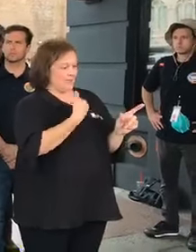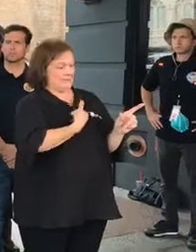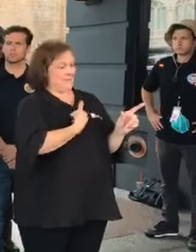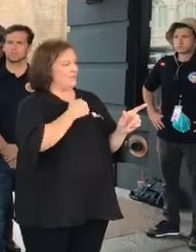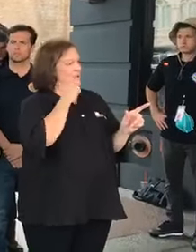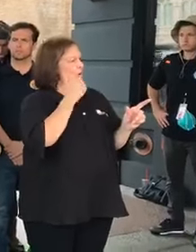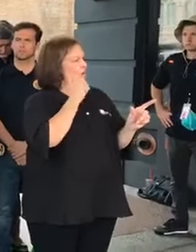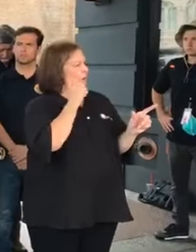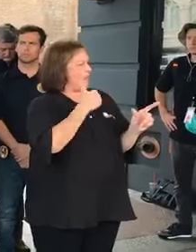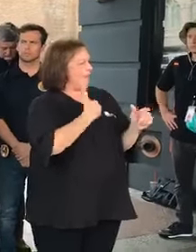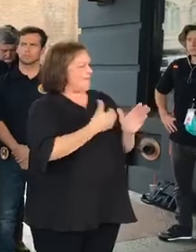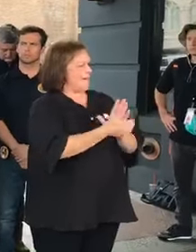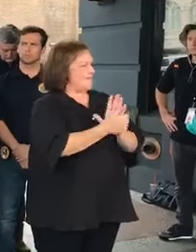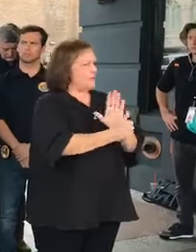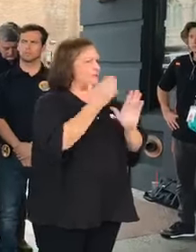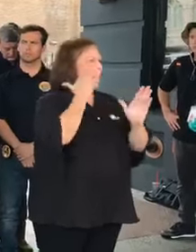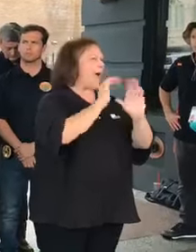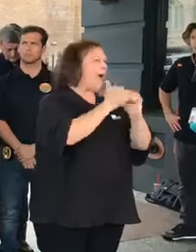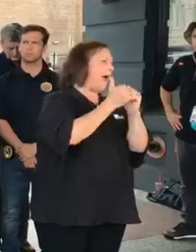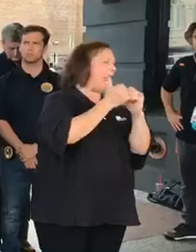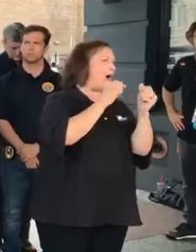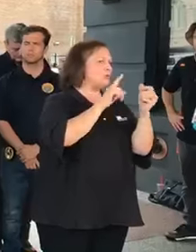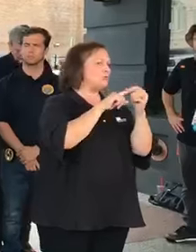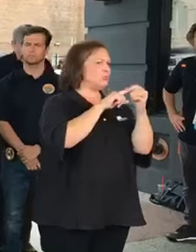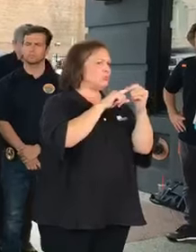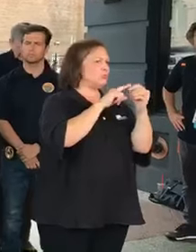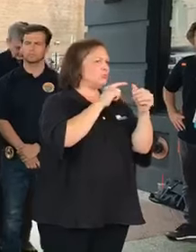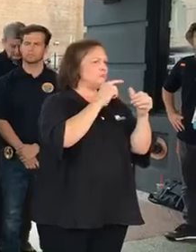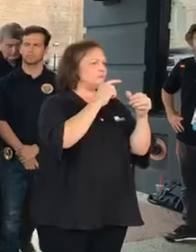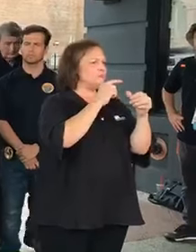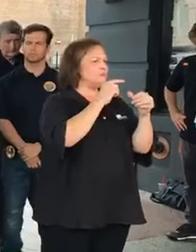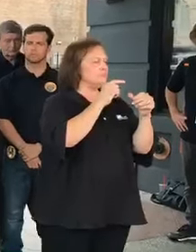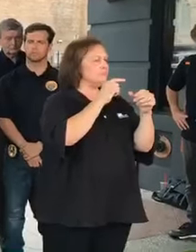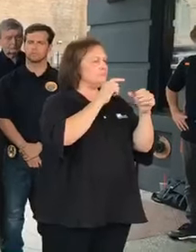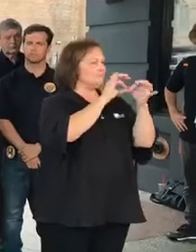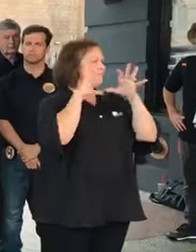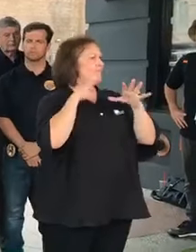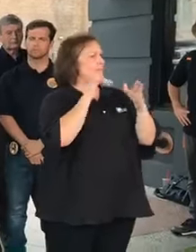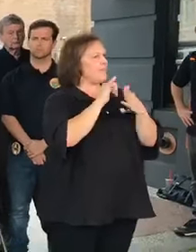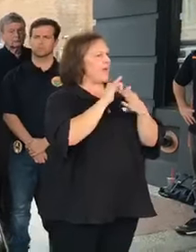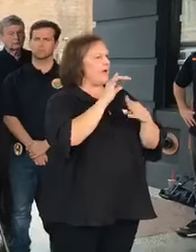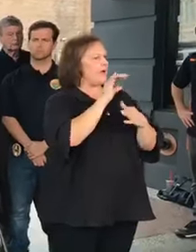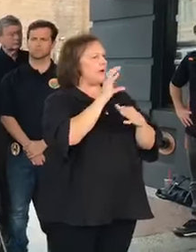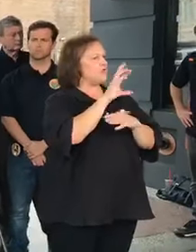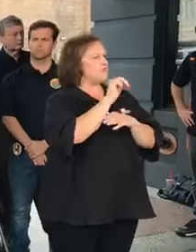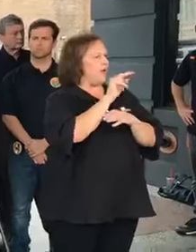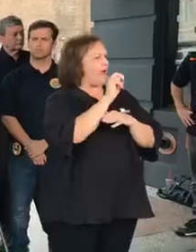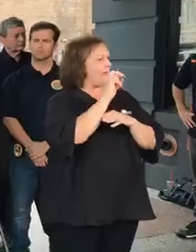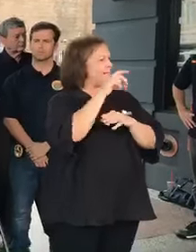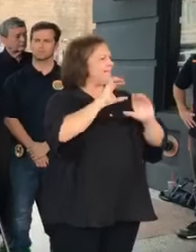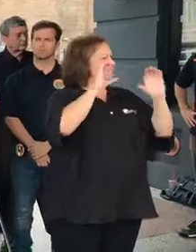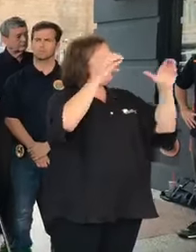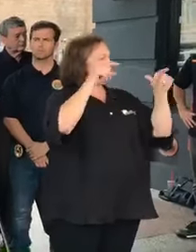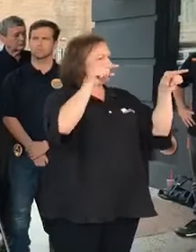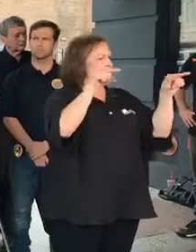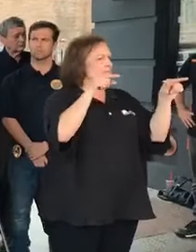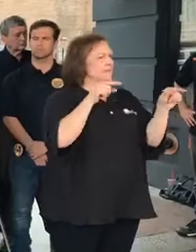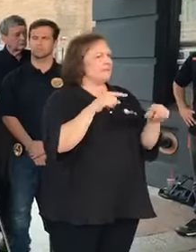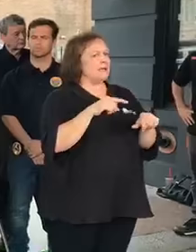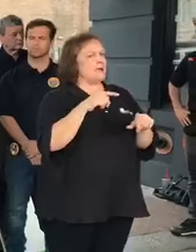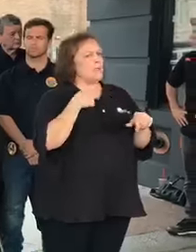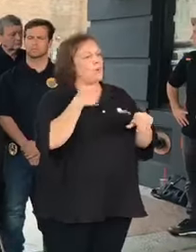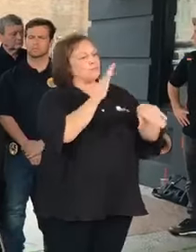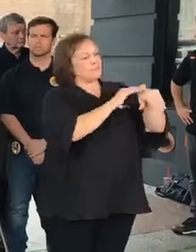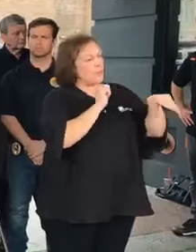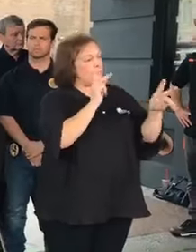in, we bring in the people that do that. And we have, as I said, we have the finest experts, we believe, in town. They have tons of